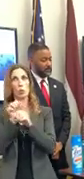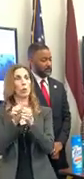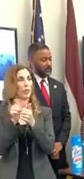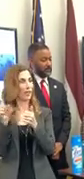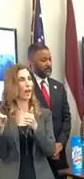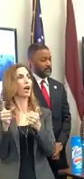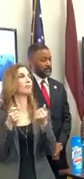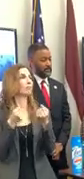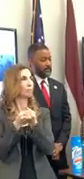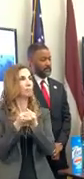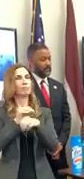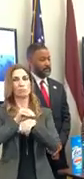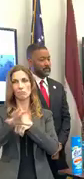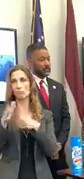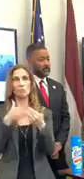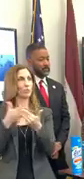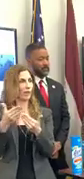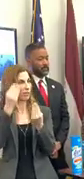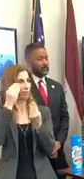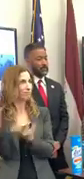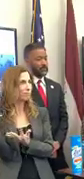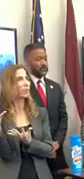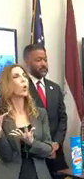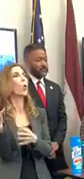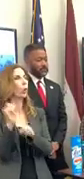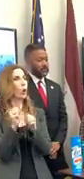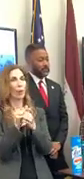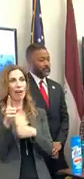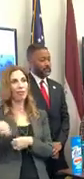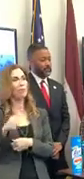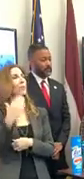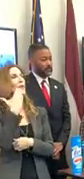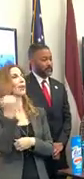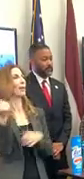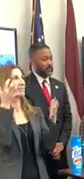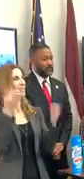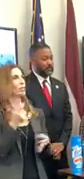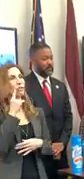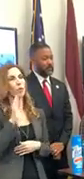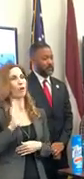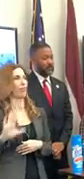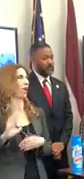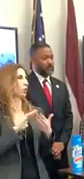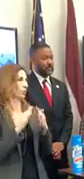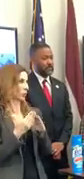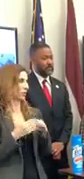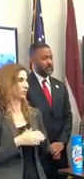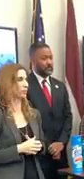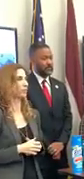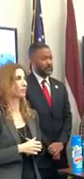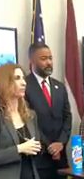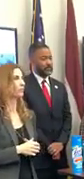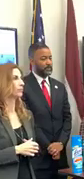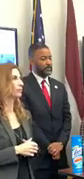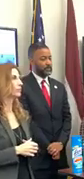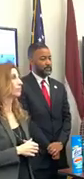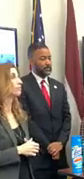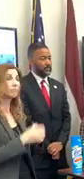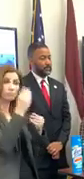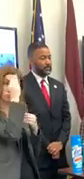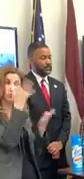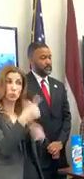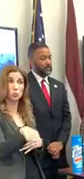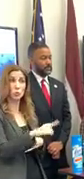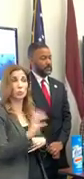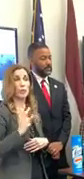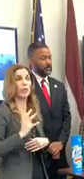and advice that they request, and working with them to help them make the best decision for their community. As I've mentioned before, many of